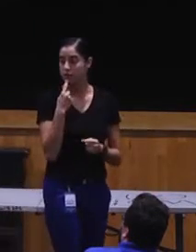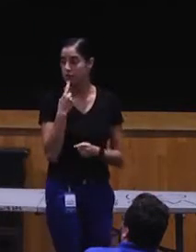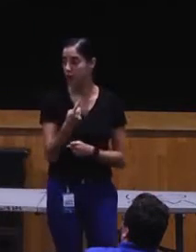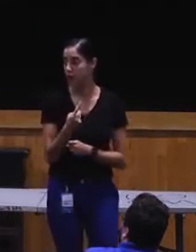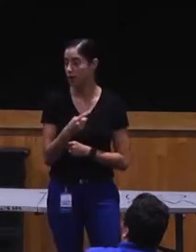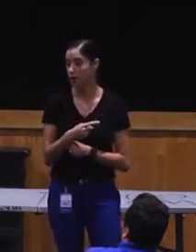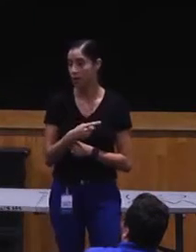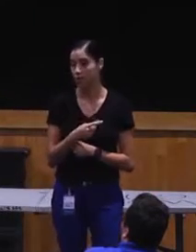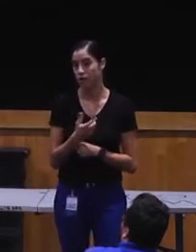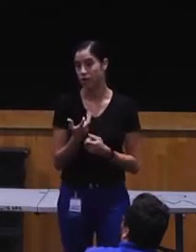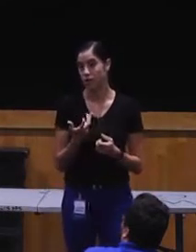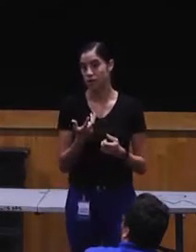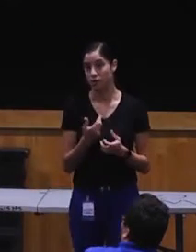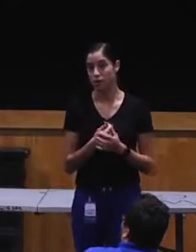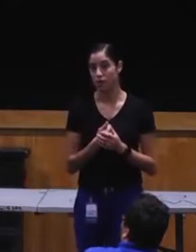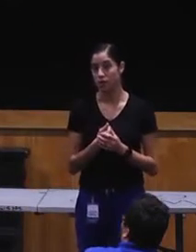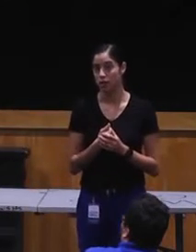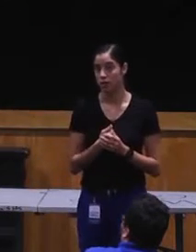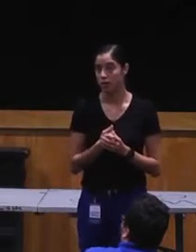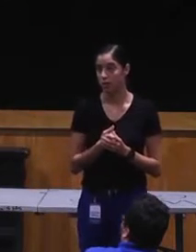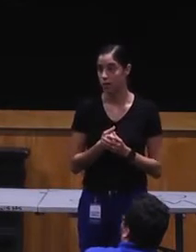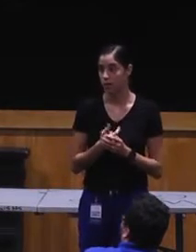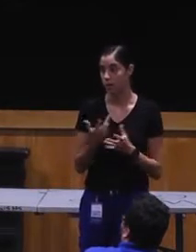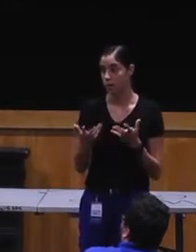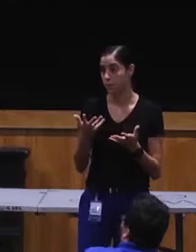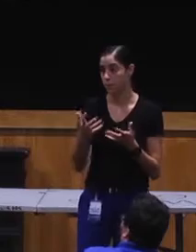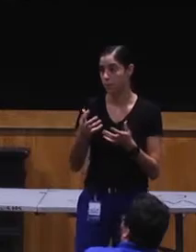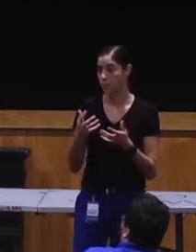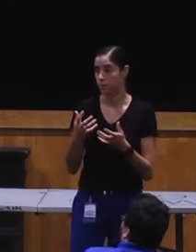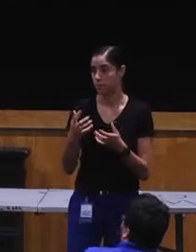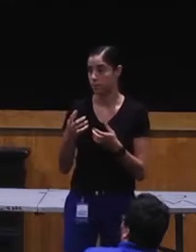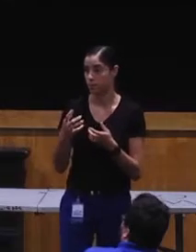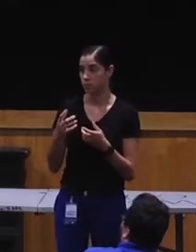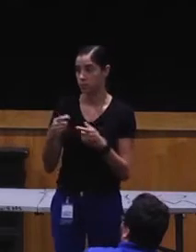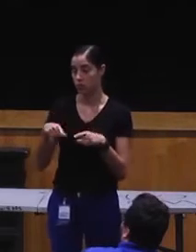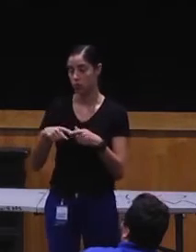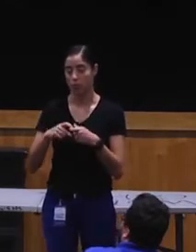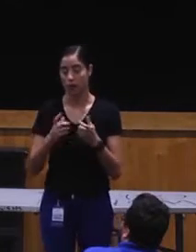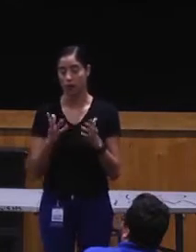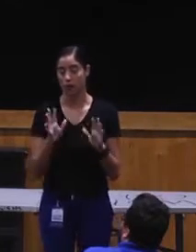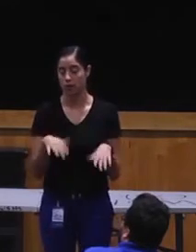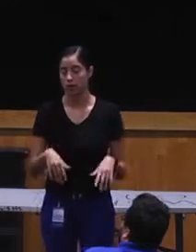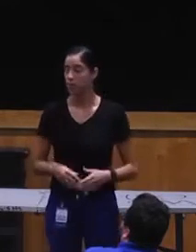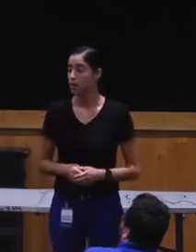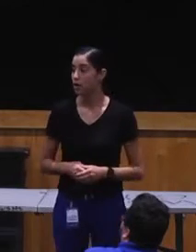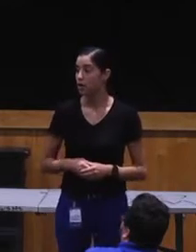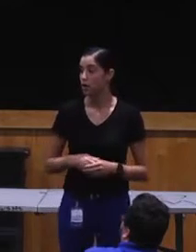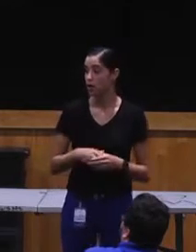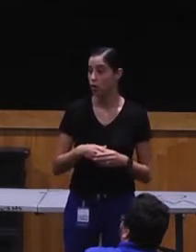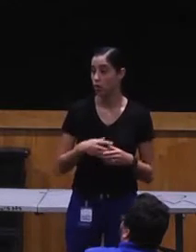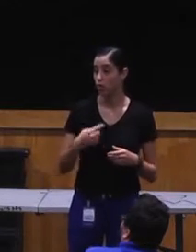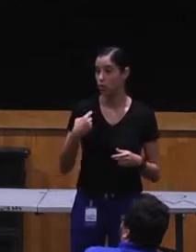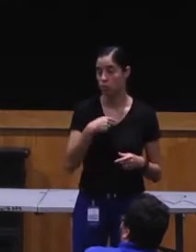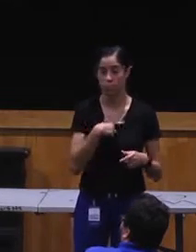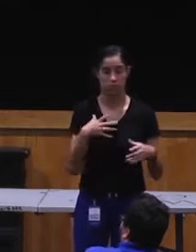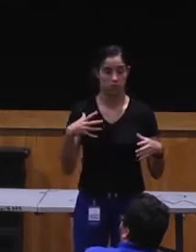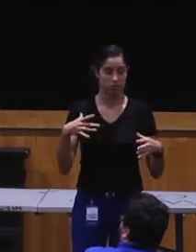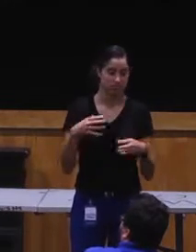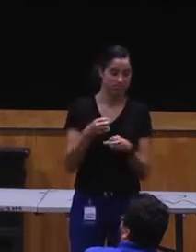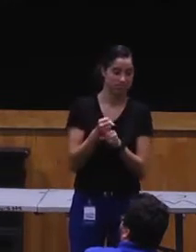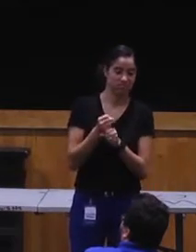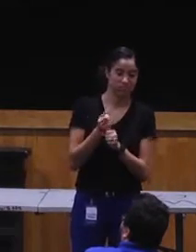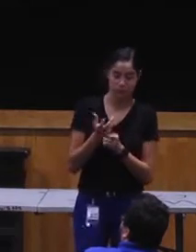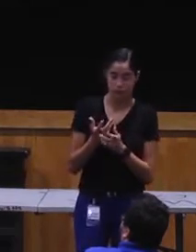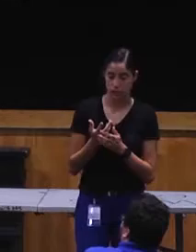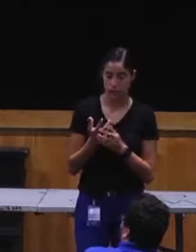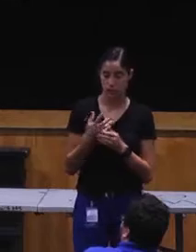went on break, but they may continue their summer break. But a couple things, and we'll wrap up here real quick on the school safety